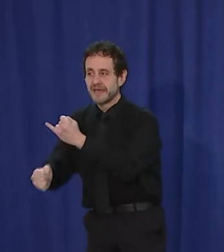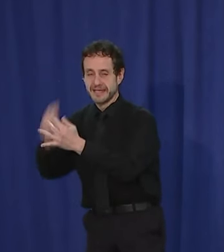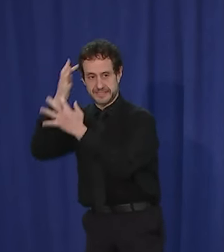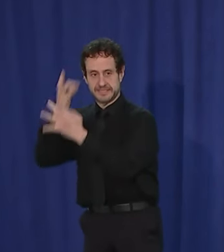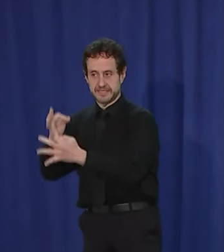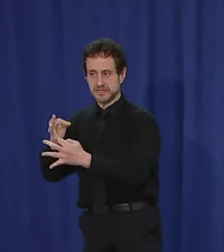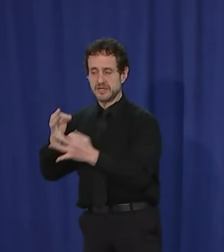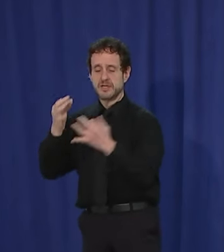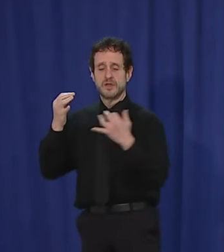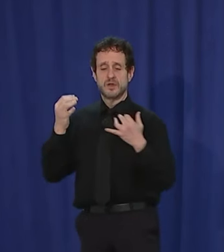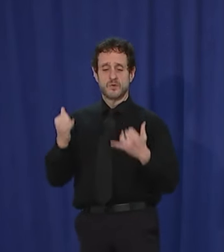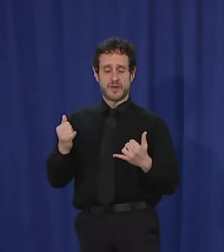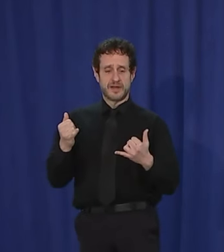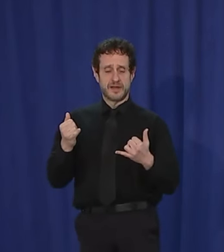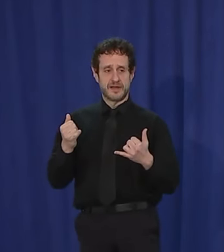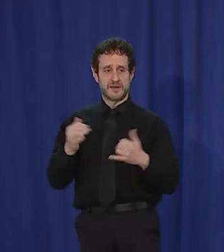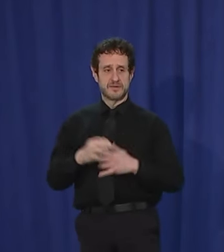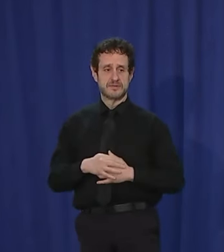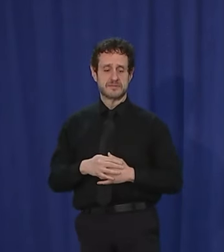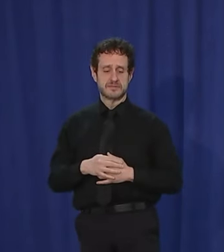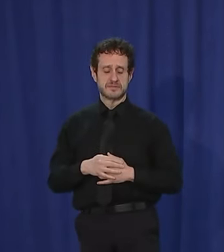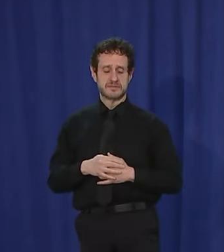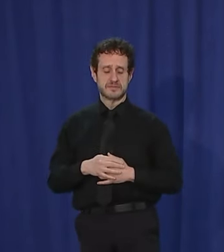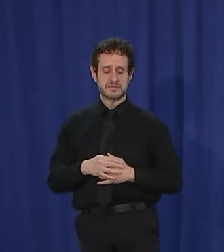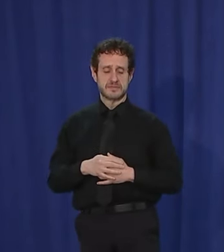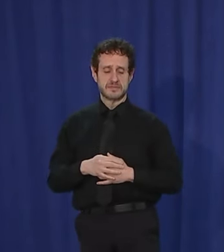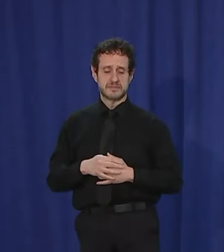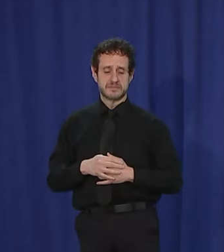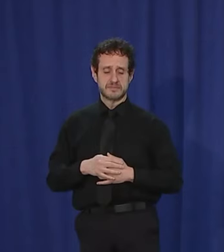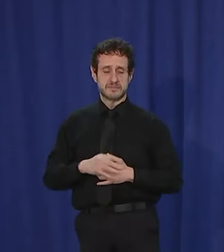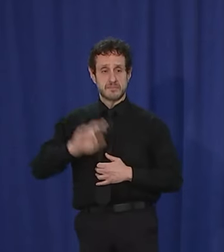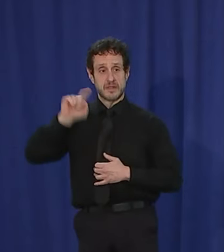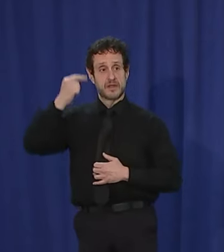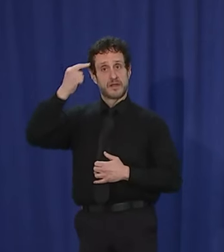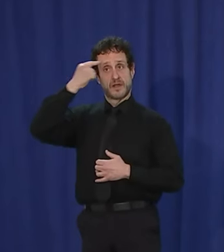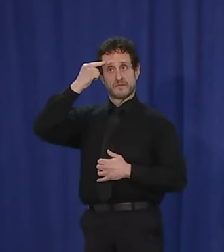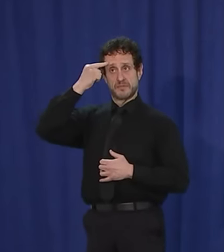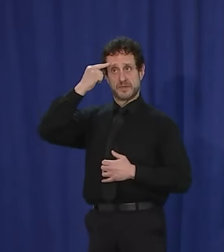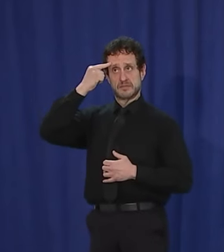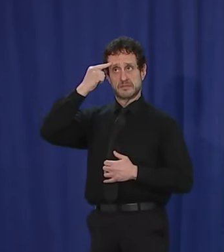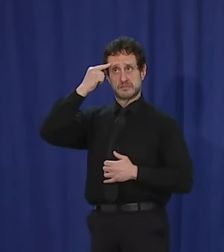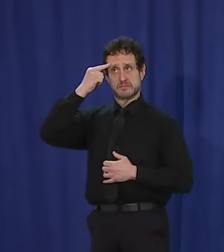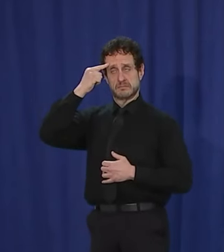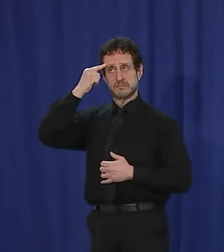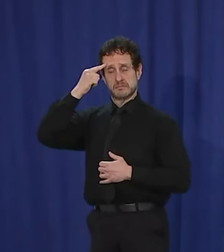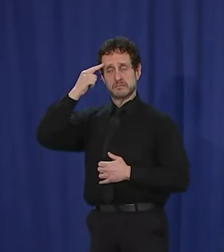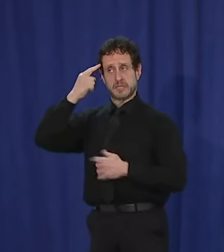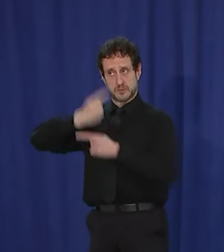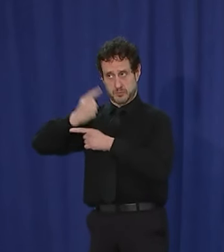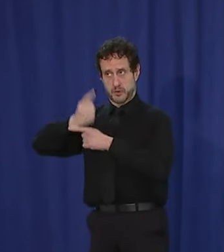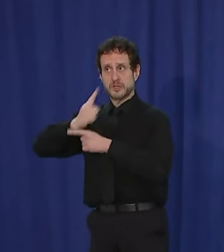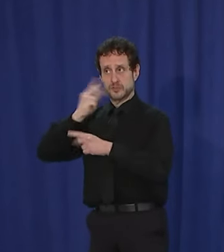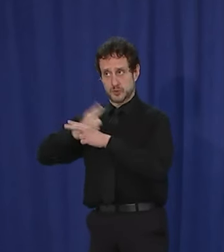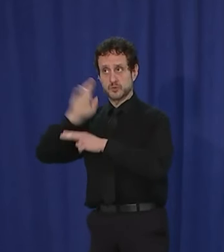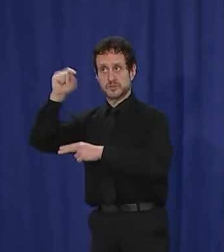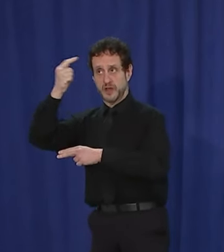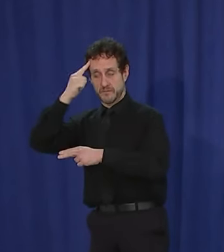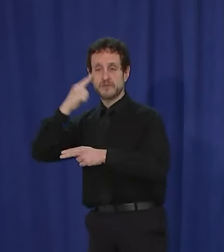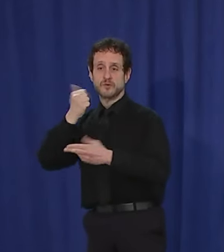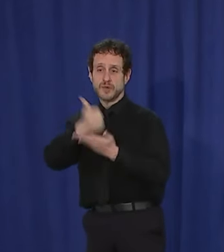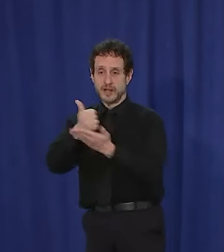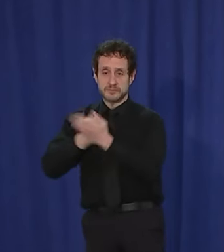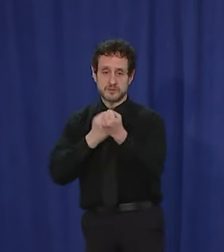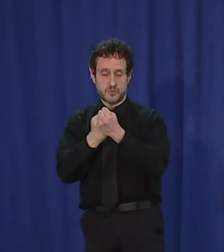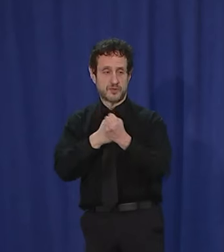not shrinking government in terms of our place in the economy. We need to be using